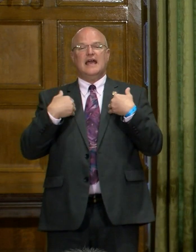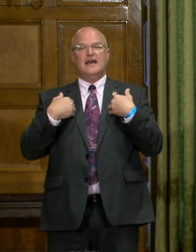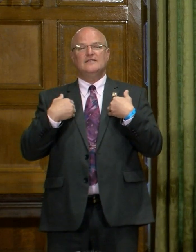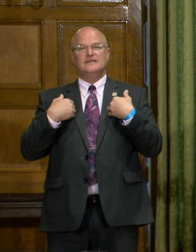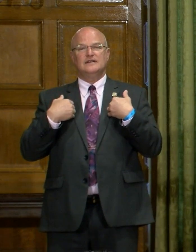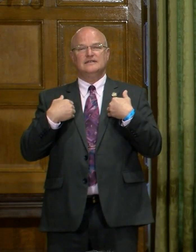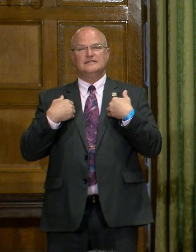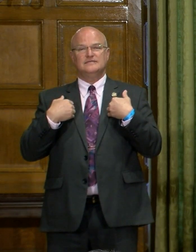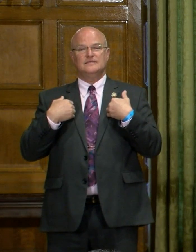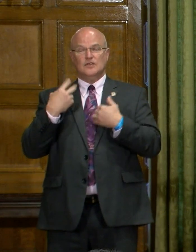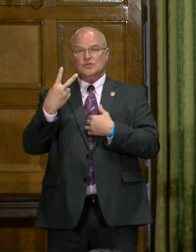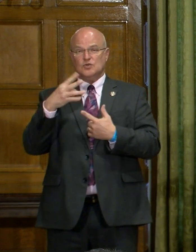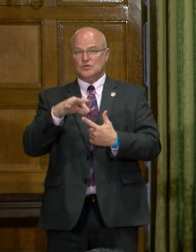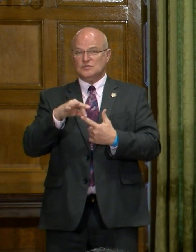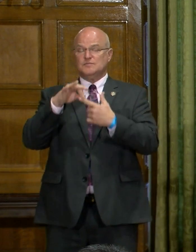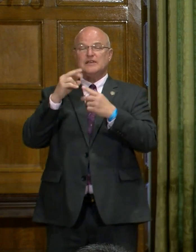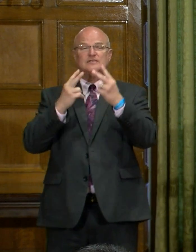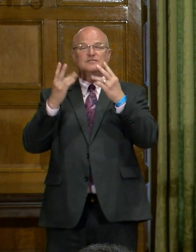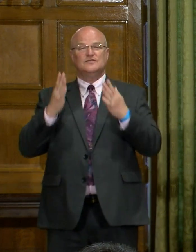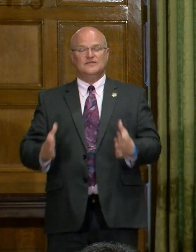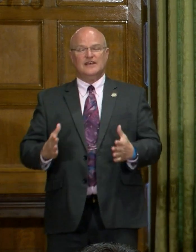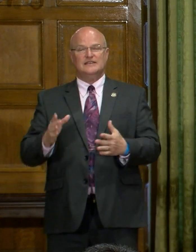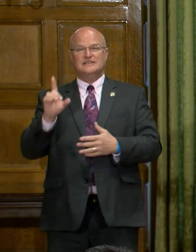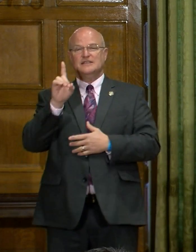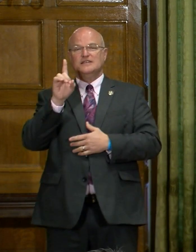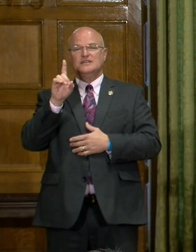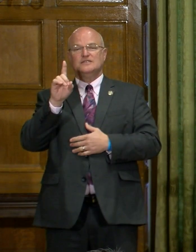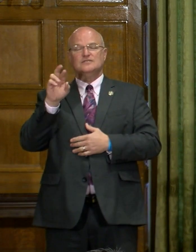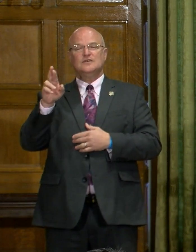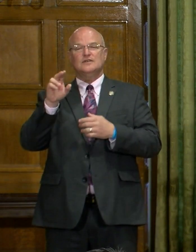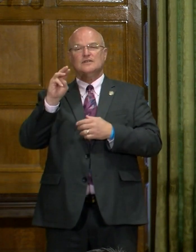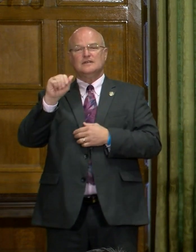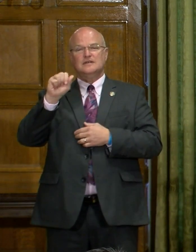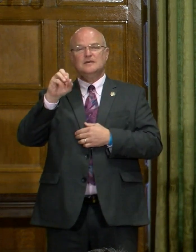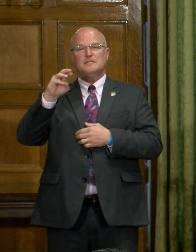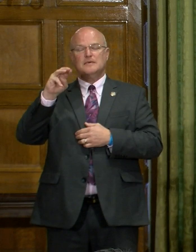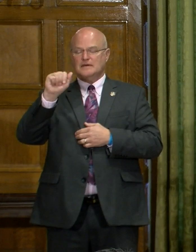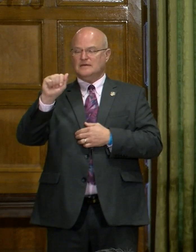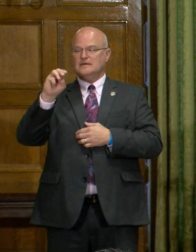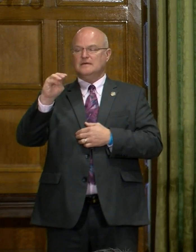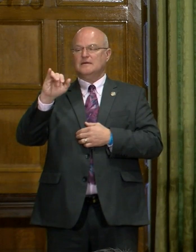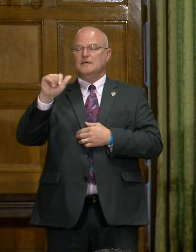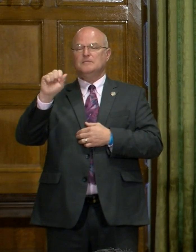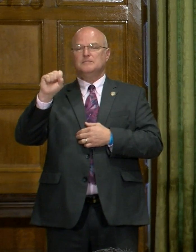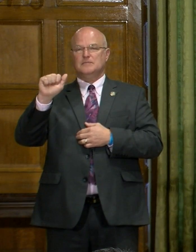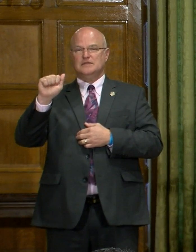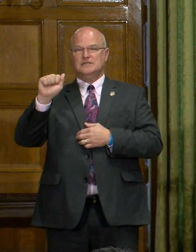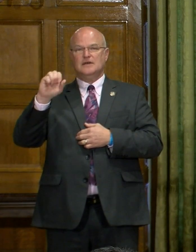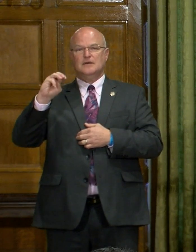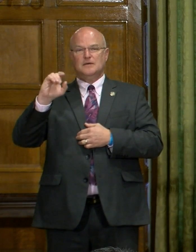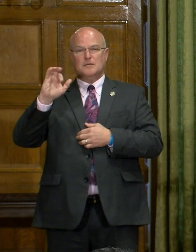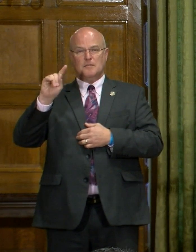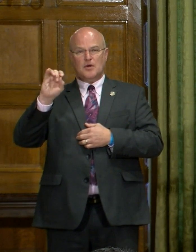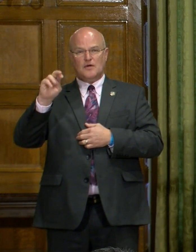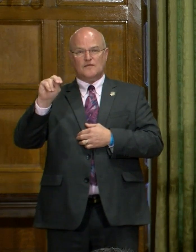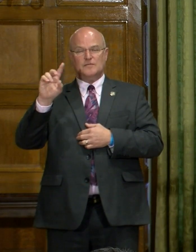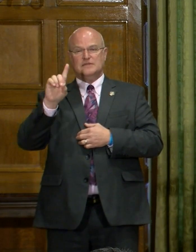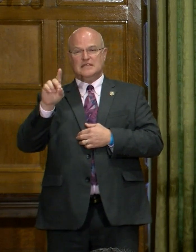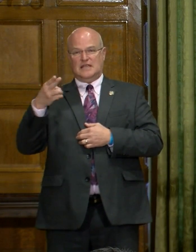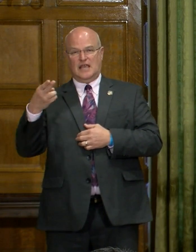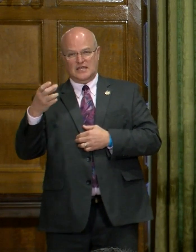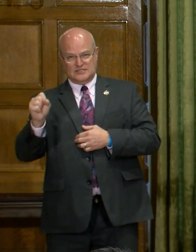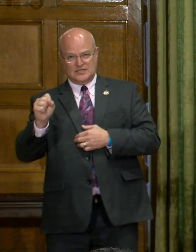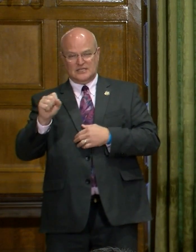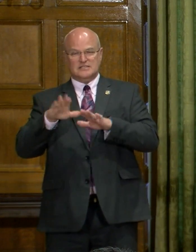have two special guests, Director Amisha Martin from the Department of Human Services and